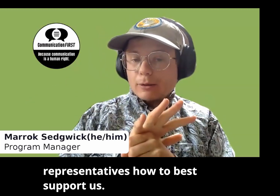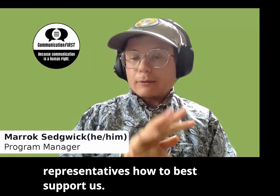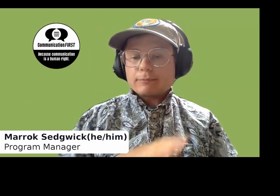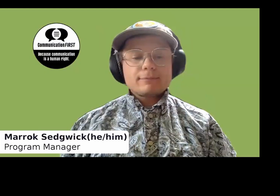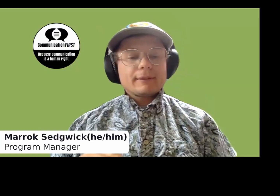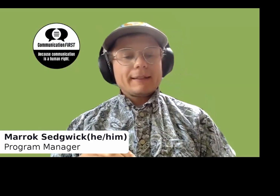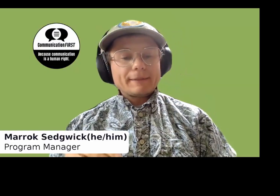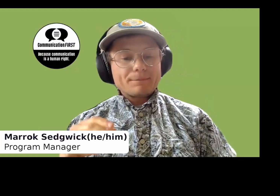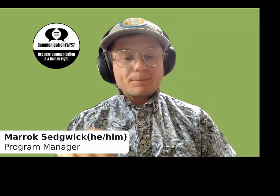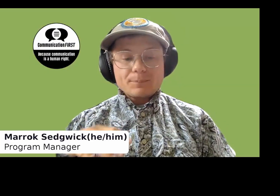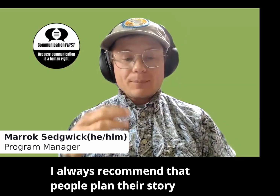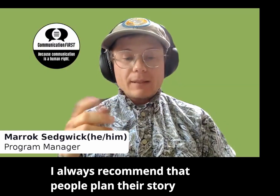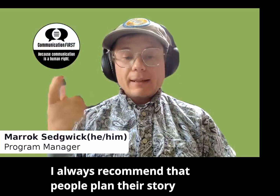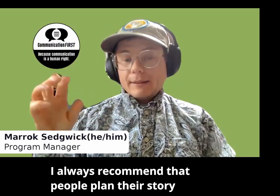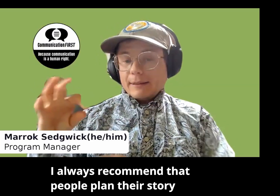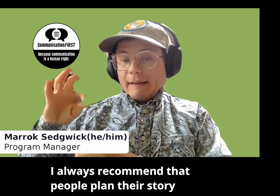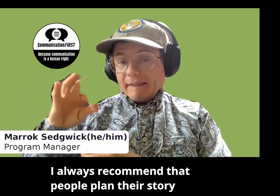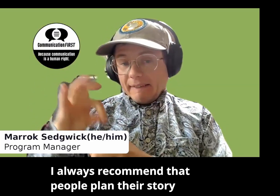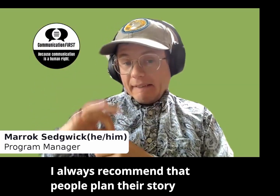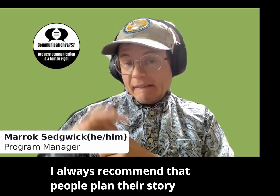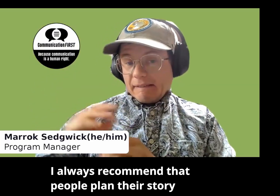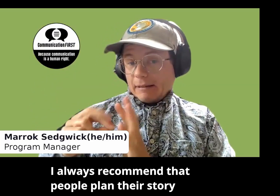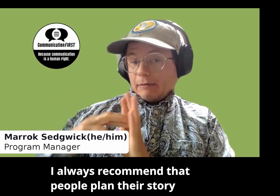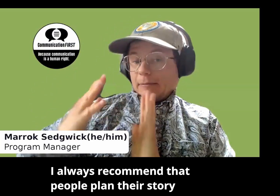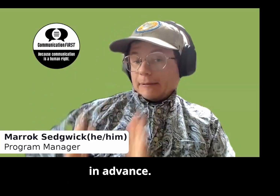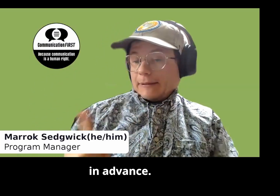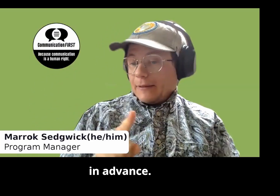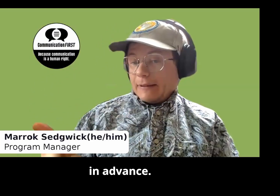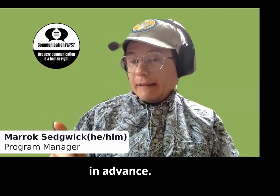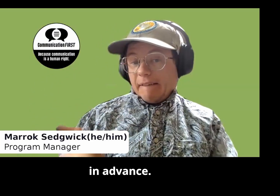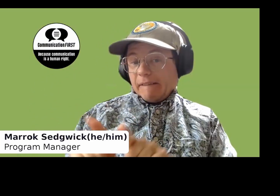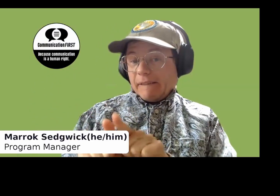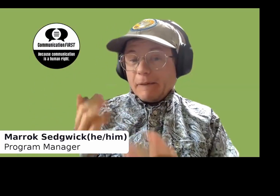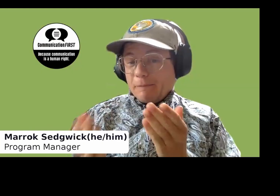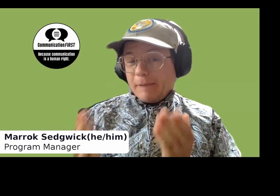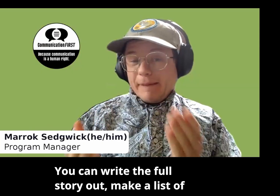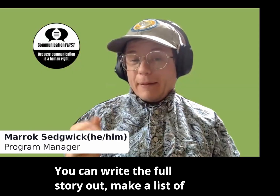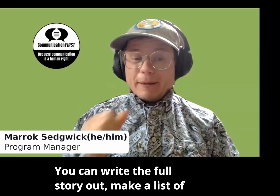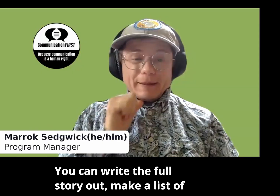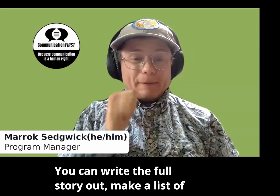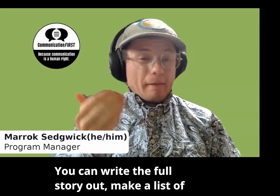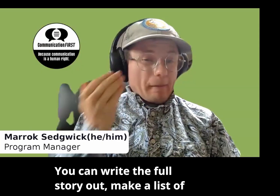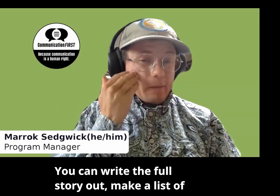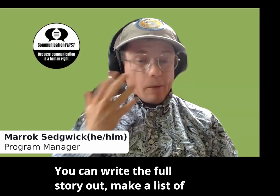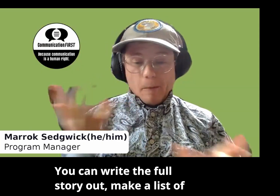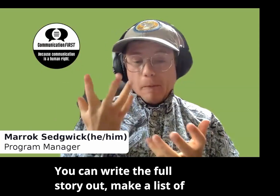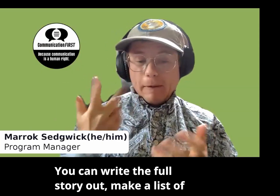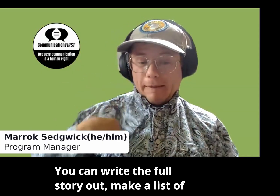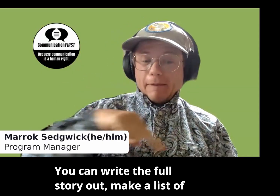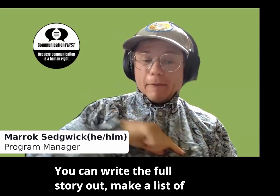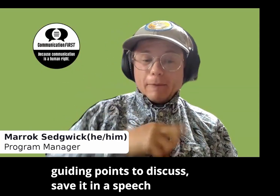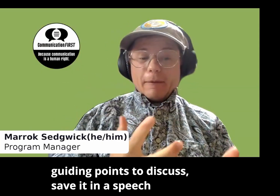support us. I always recommend that people plan their story in advance. You can write the full story